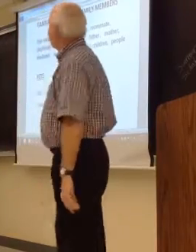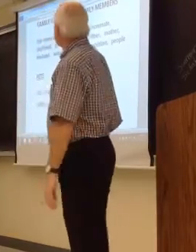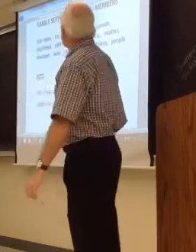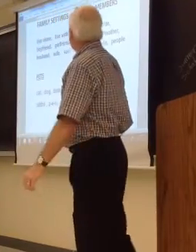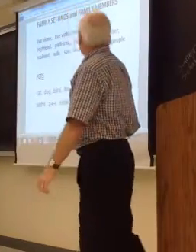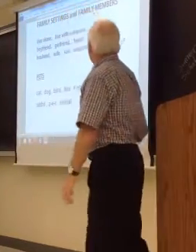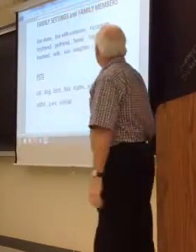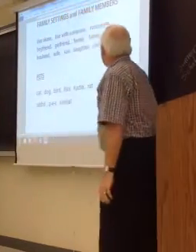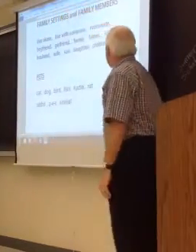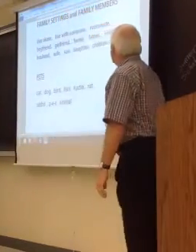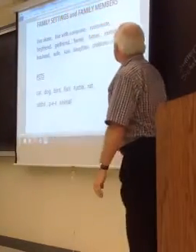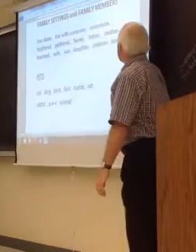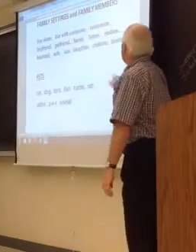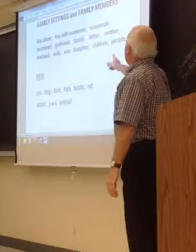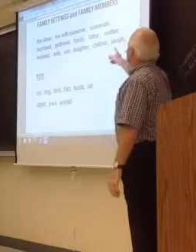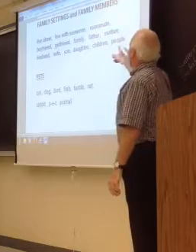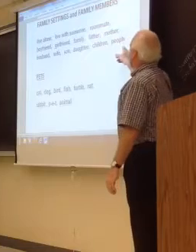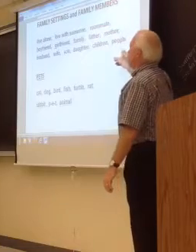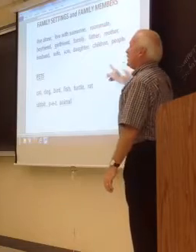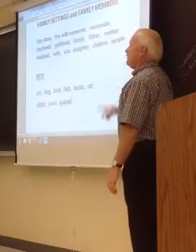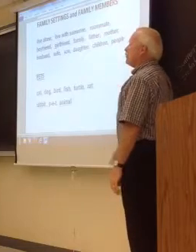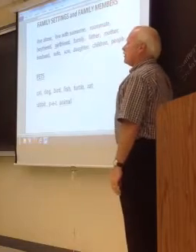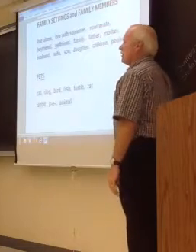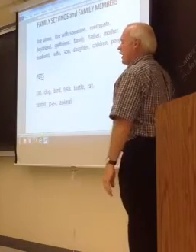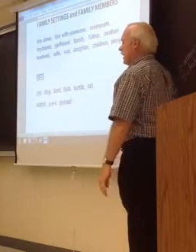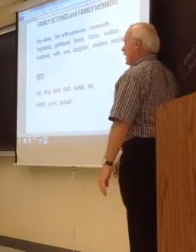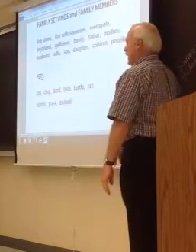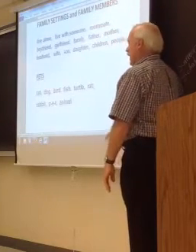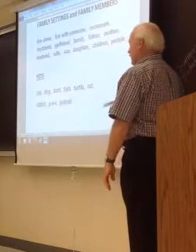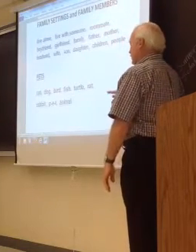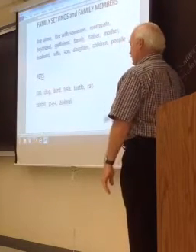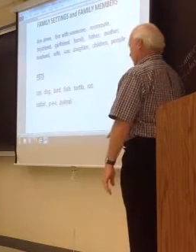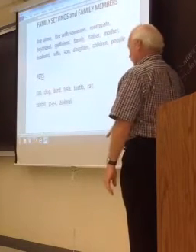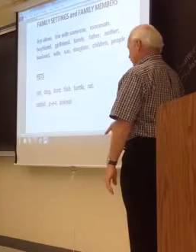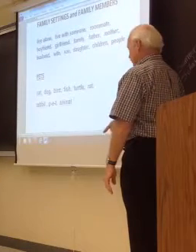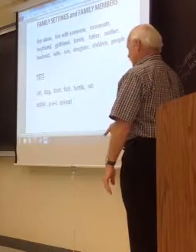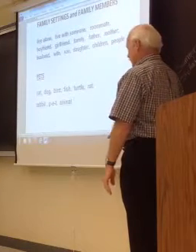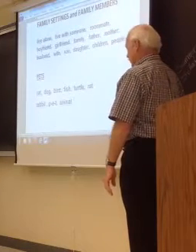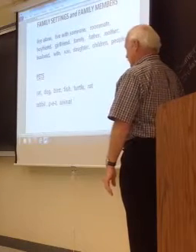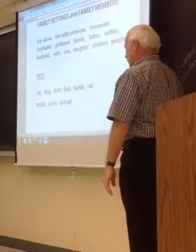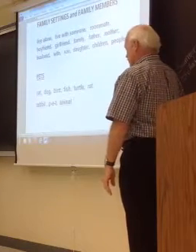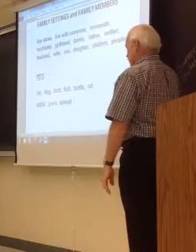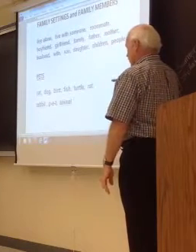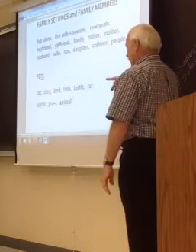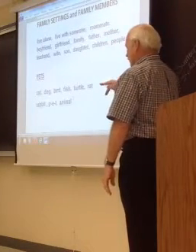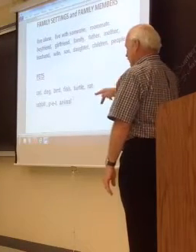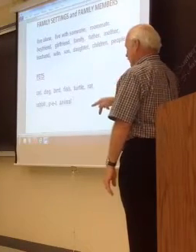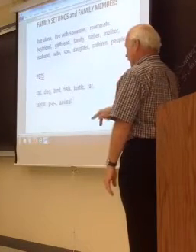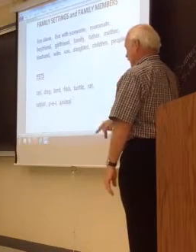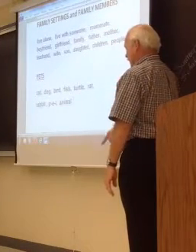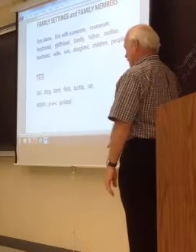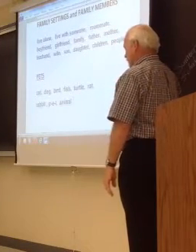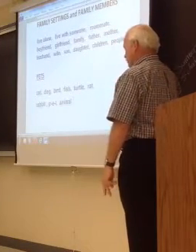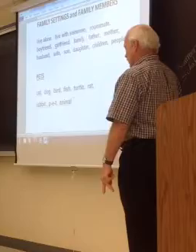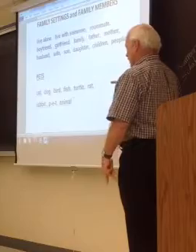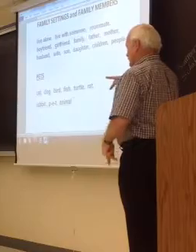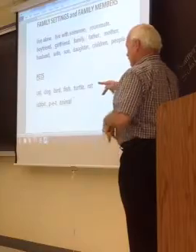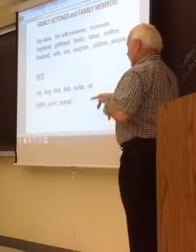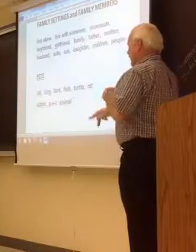What's this last one? Word people. D's. I'm going to take the letter P, make a circle up and out this way as my